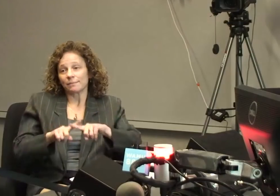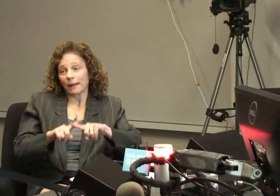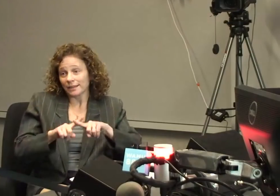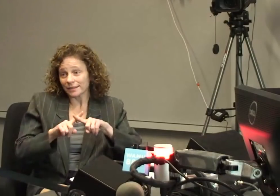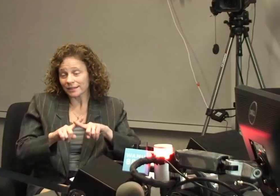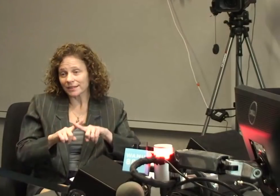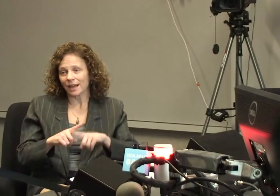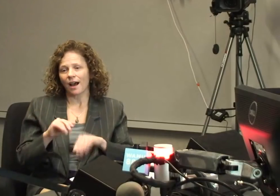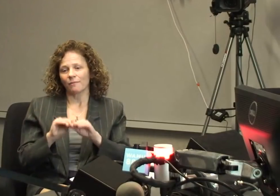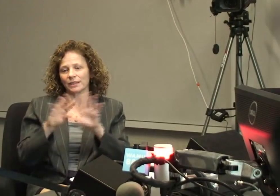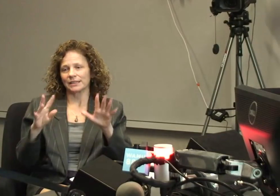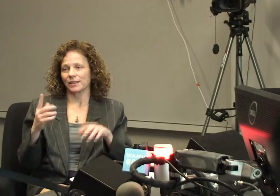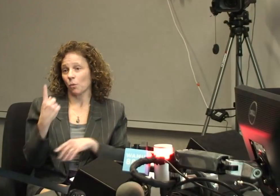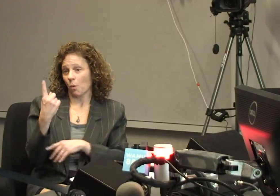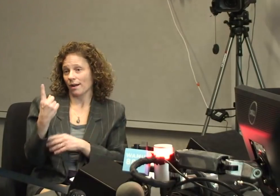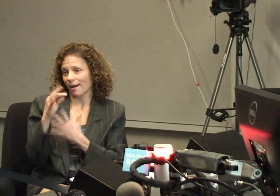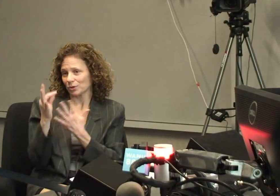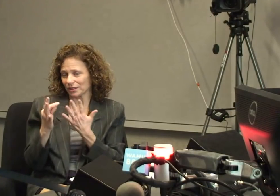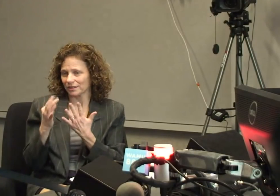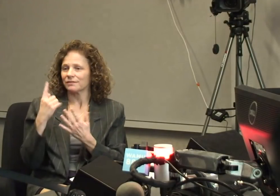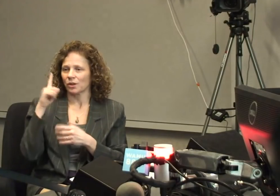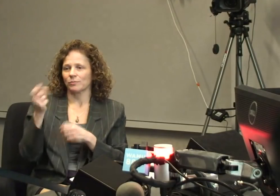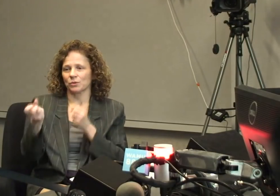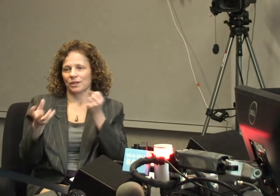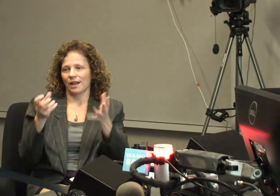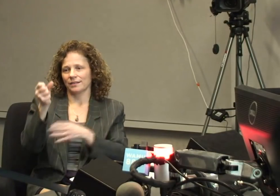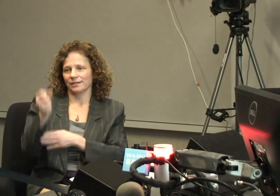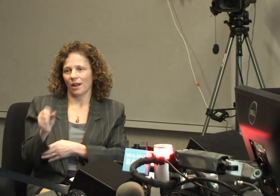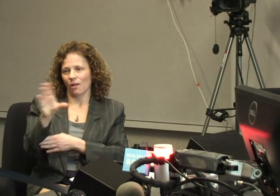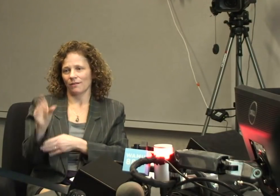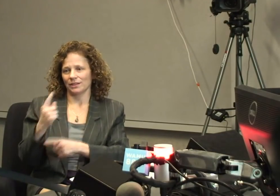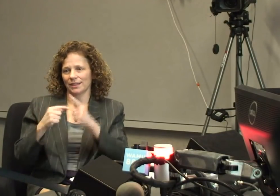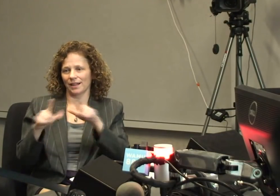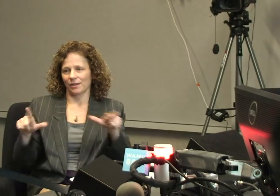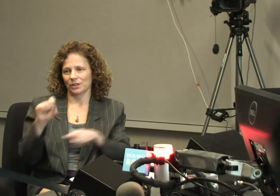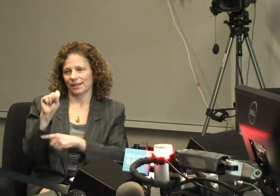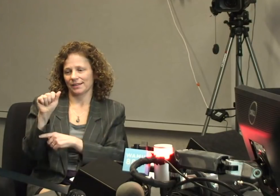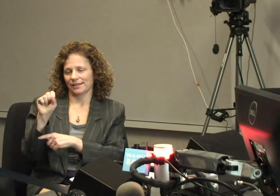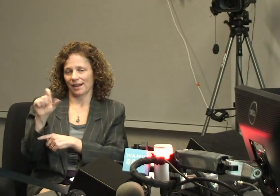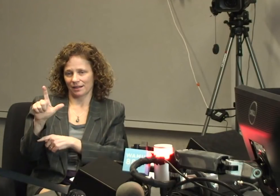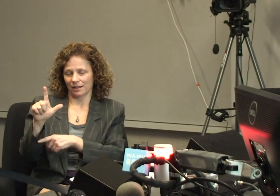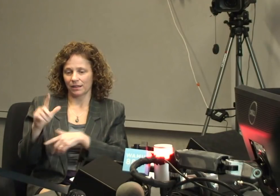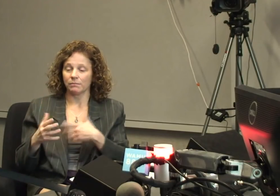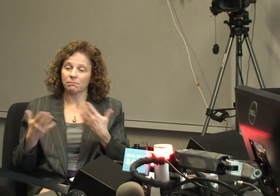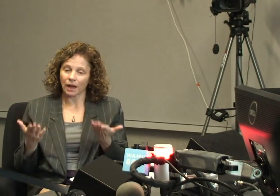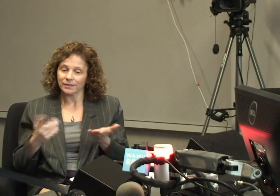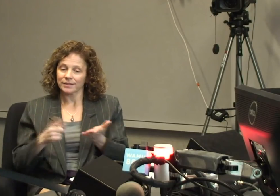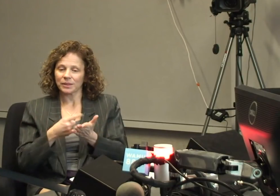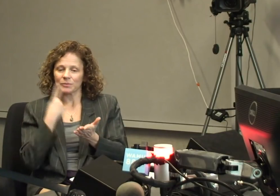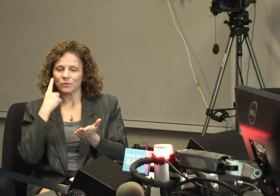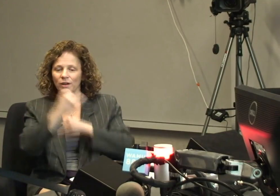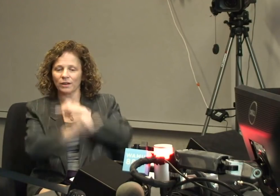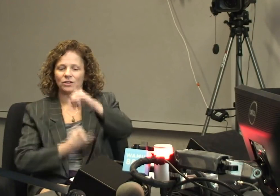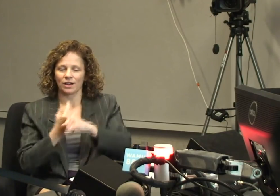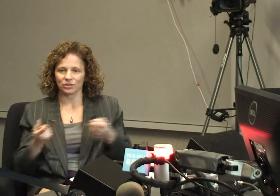Well, I guess that would depend. I mean, obviously, one of the options would be for him to use South African sign language. But in addition to